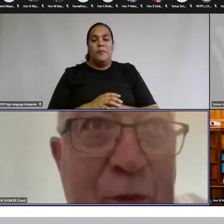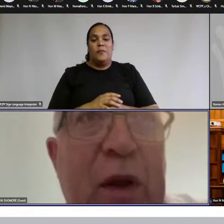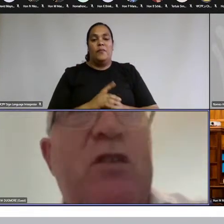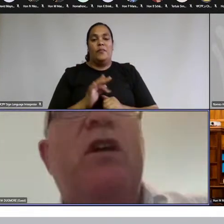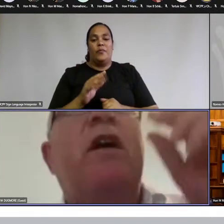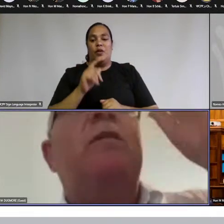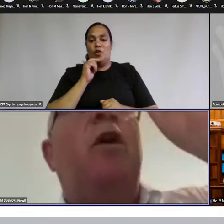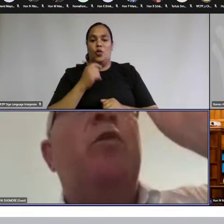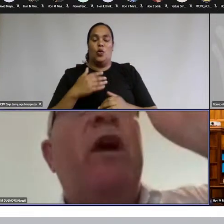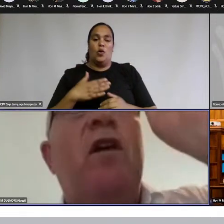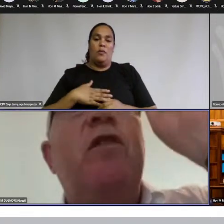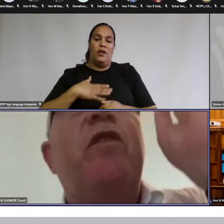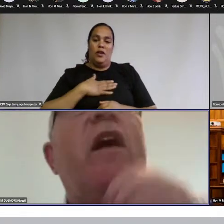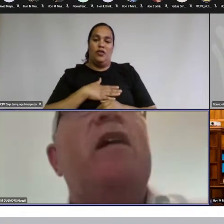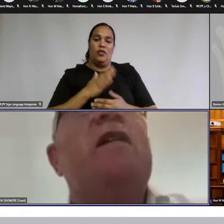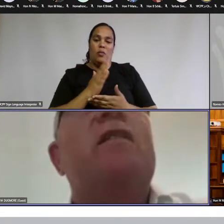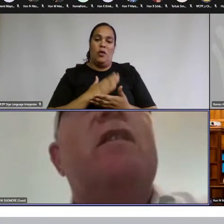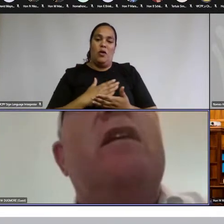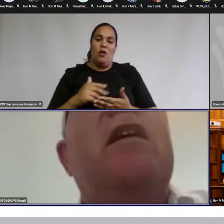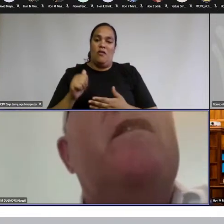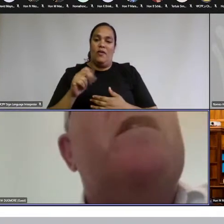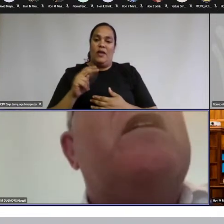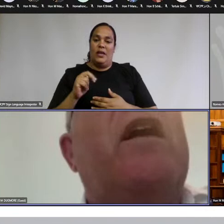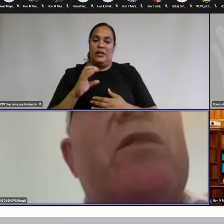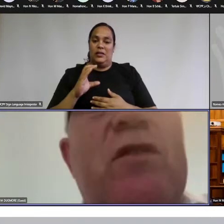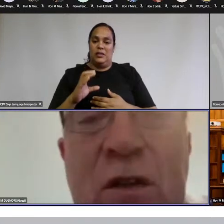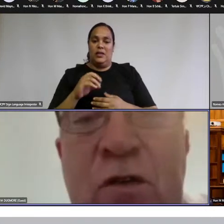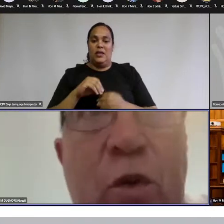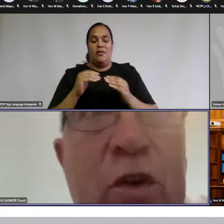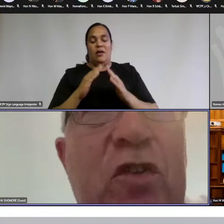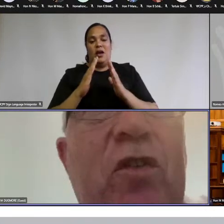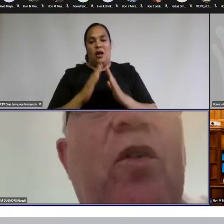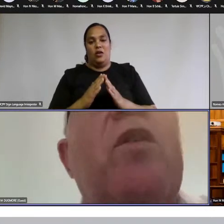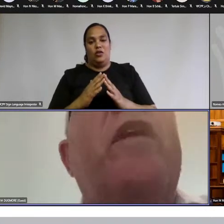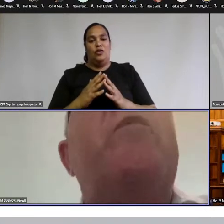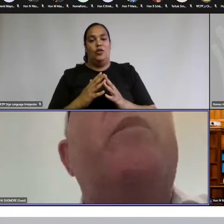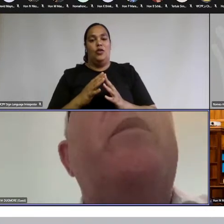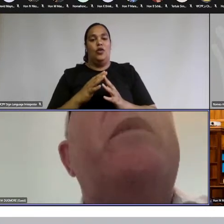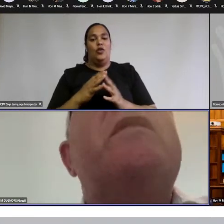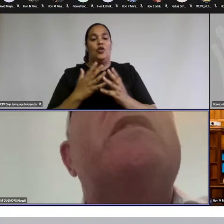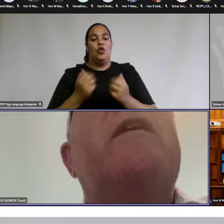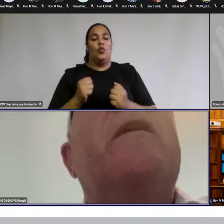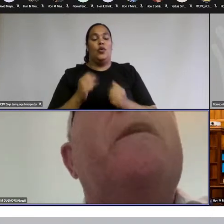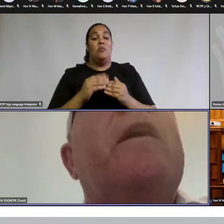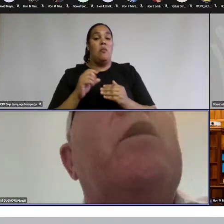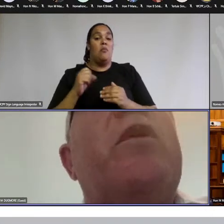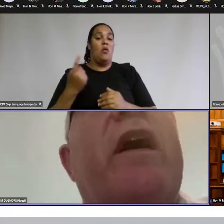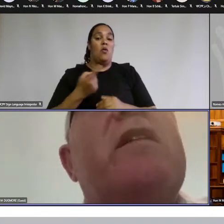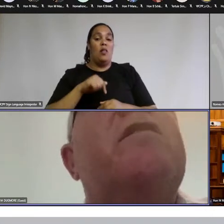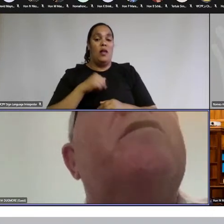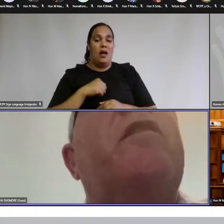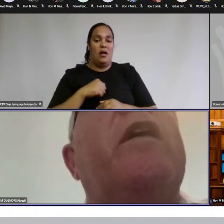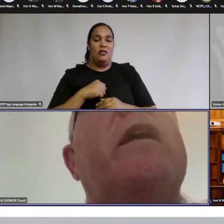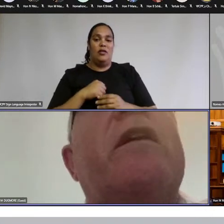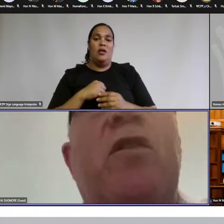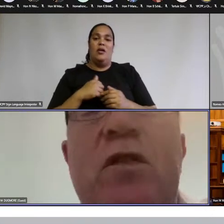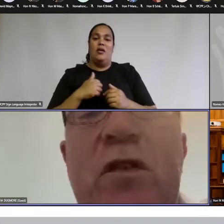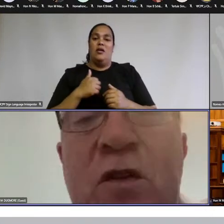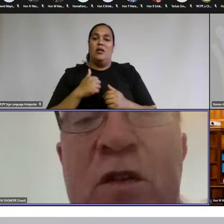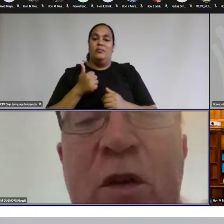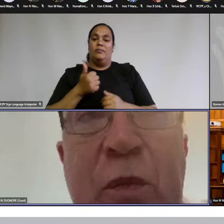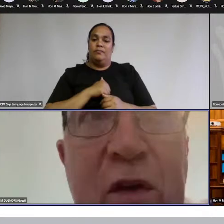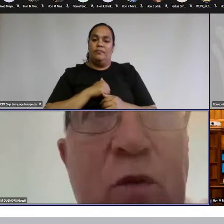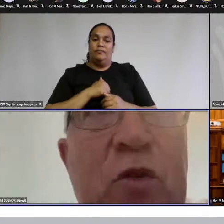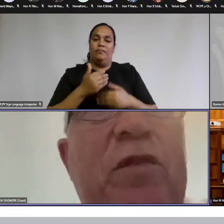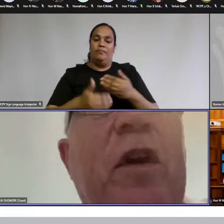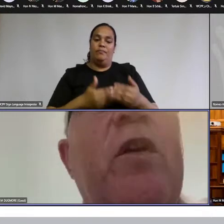is a pleasure on behalf of the ANC in this House to wish all of our members a productive